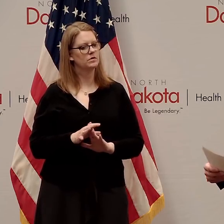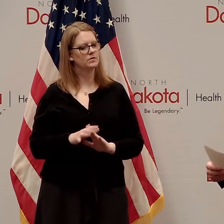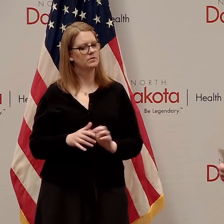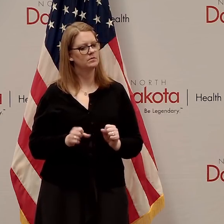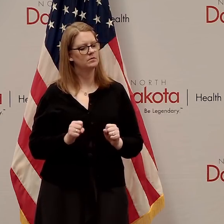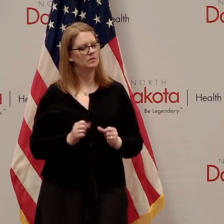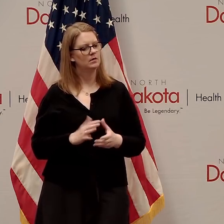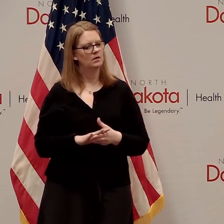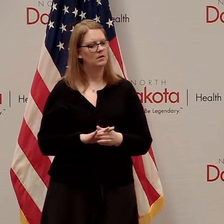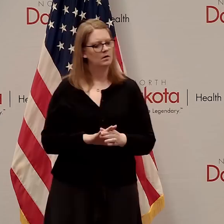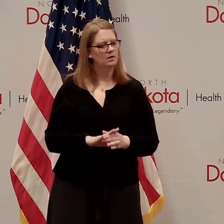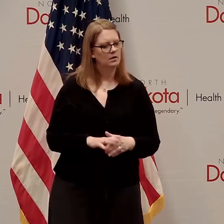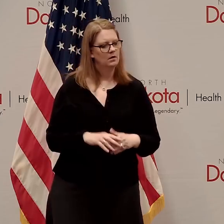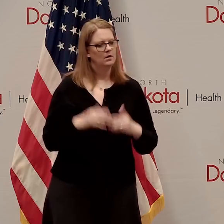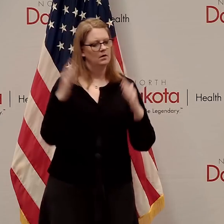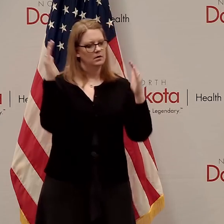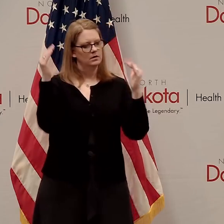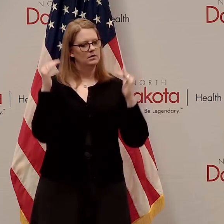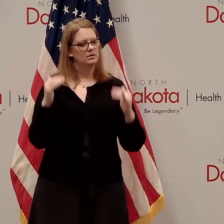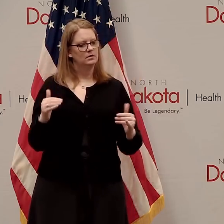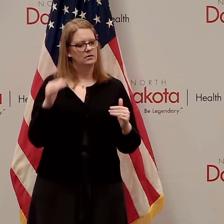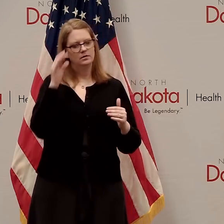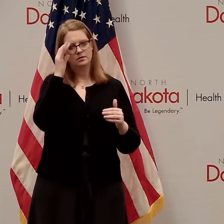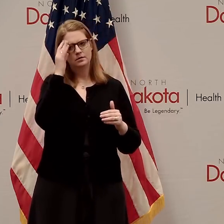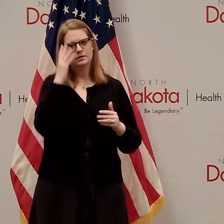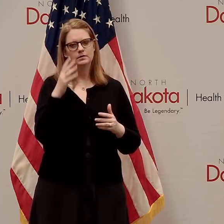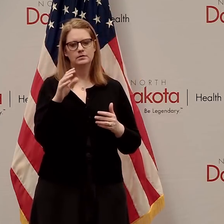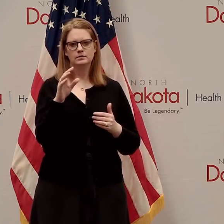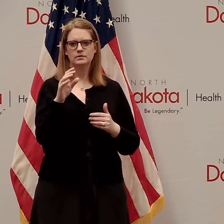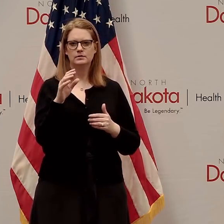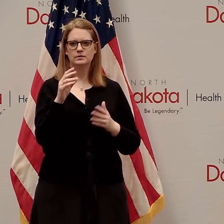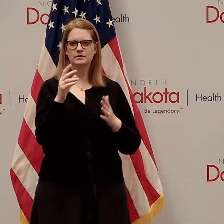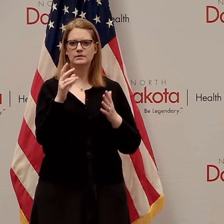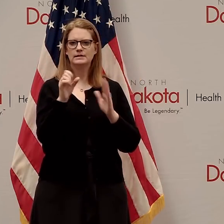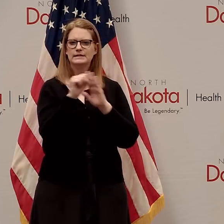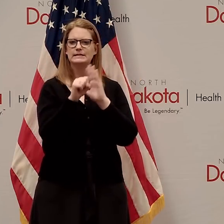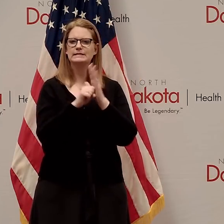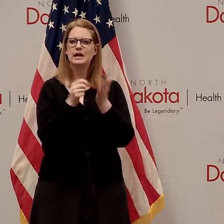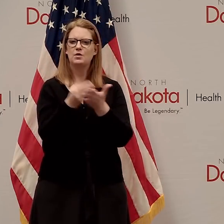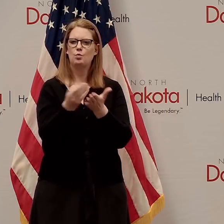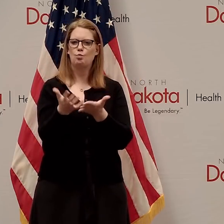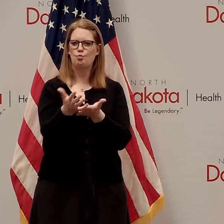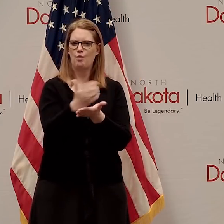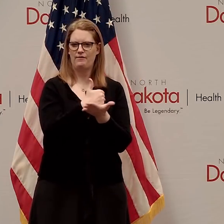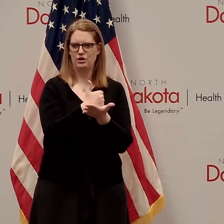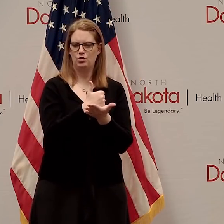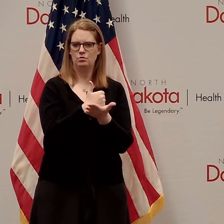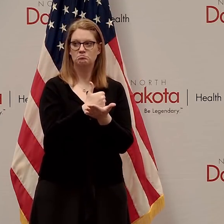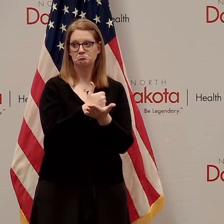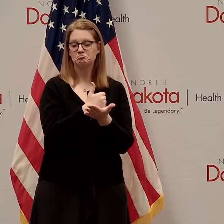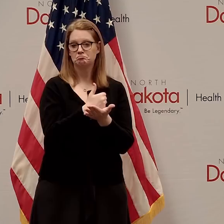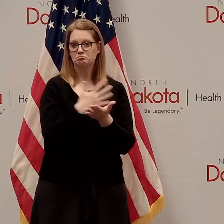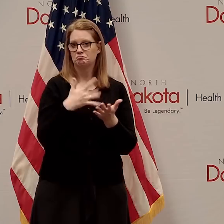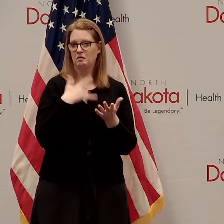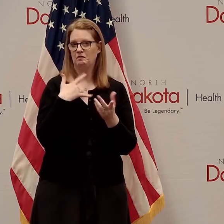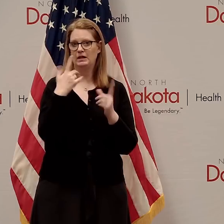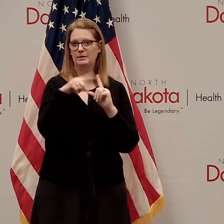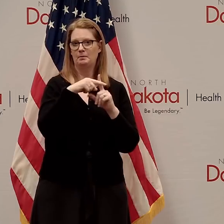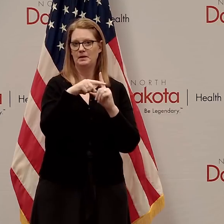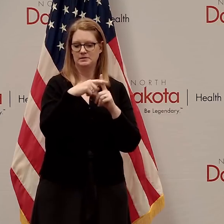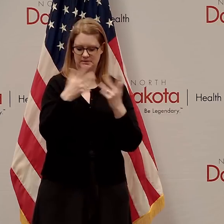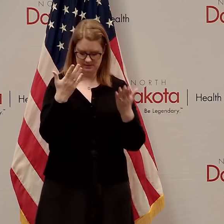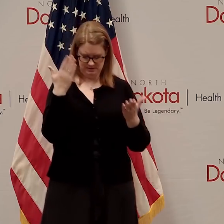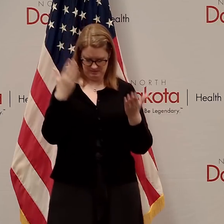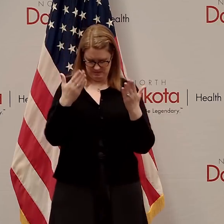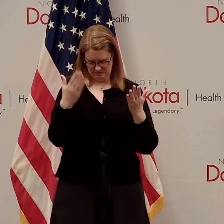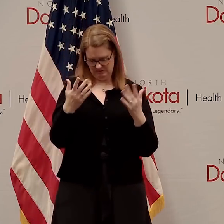The next update is, as promised, is the state revenue update, and I'd call this a bright spot. This may be the last time we get